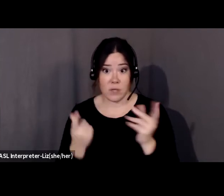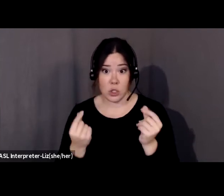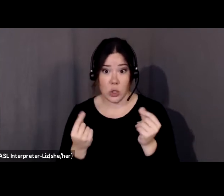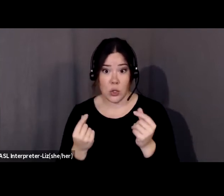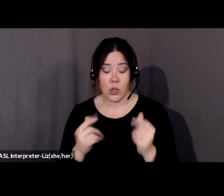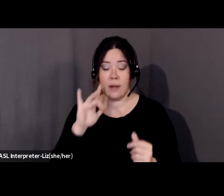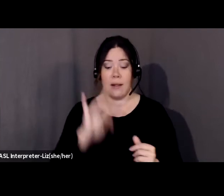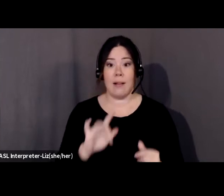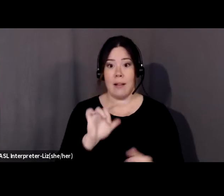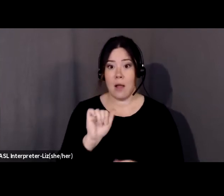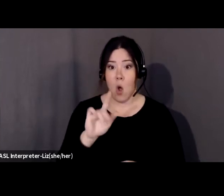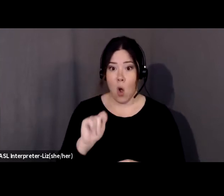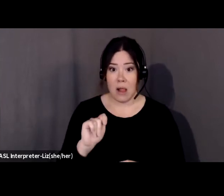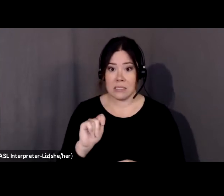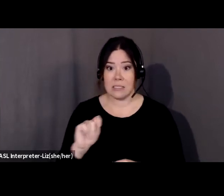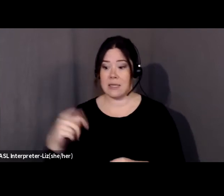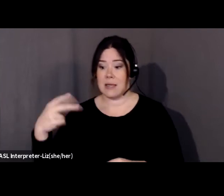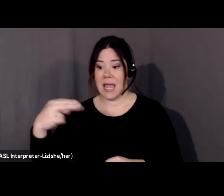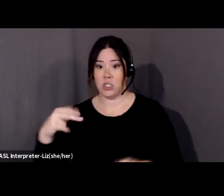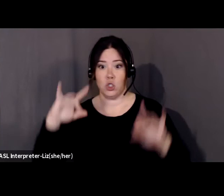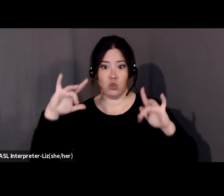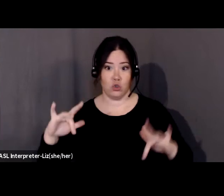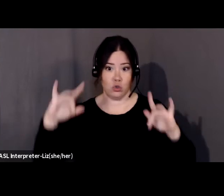Alt plus the letter H.